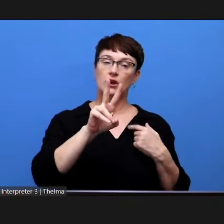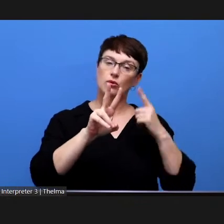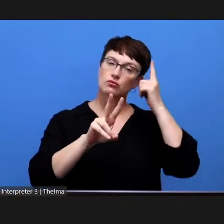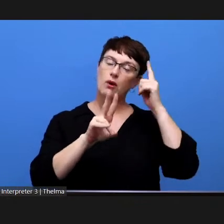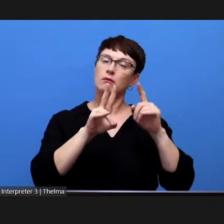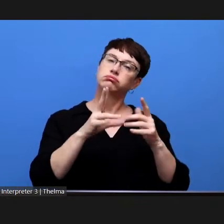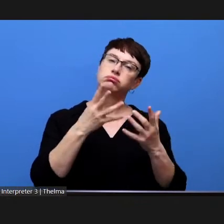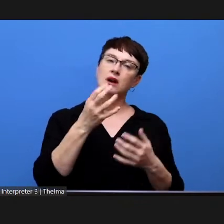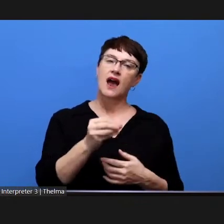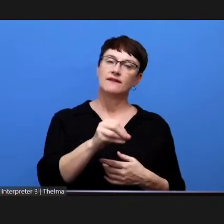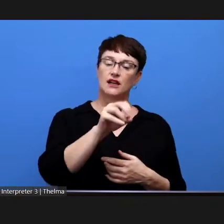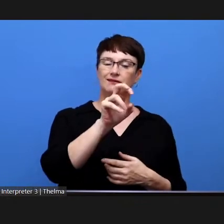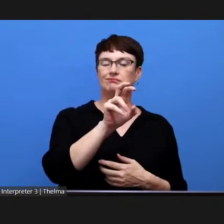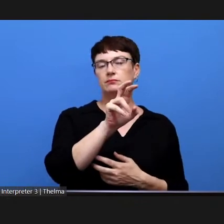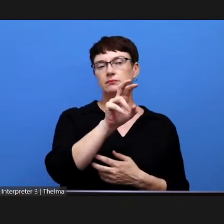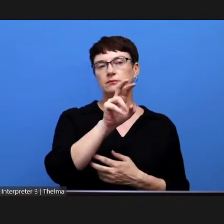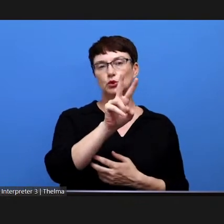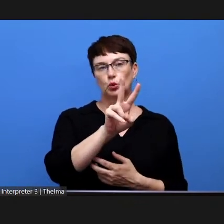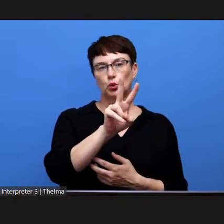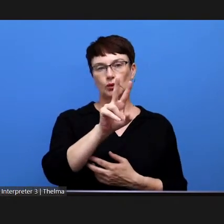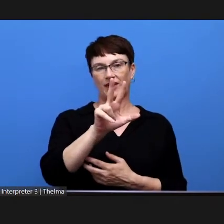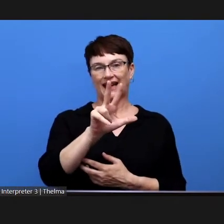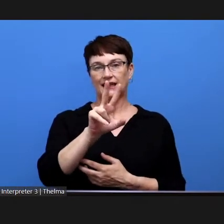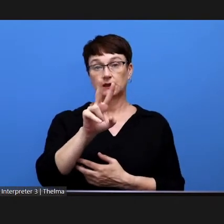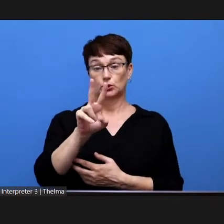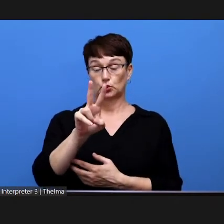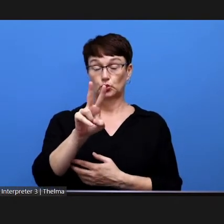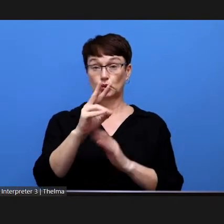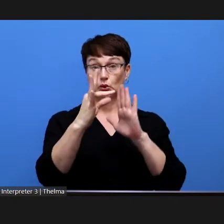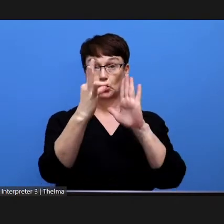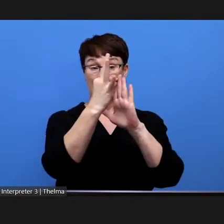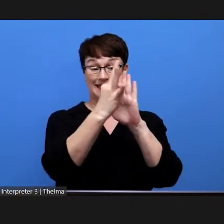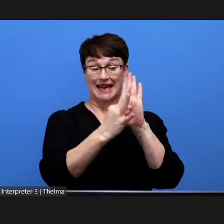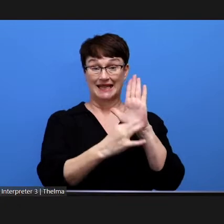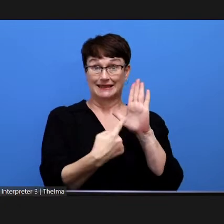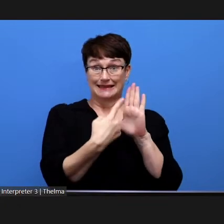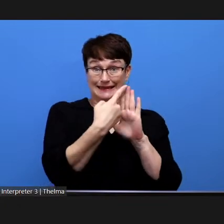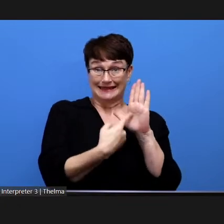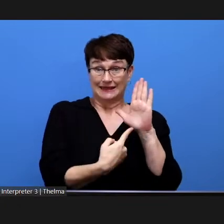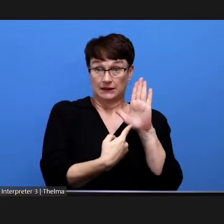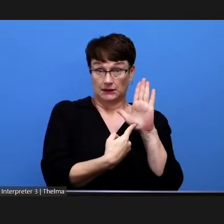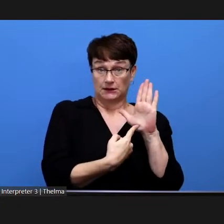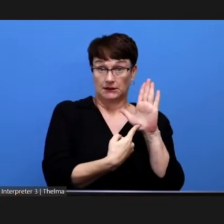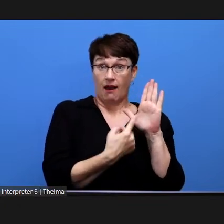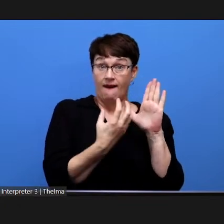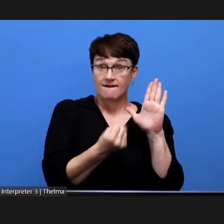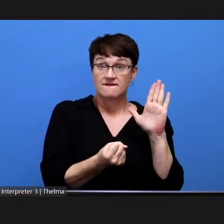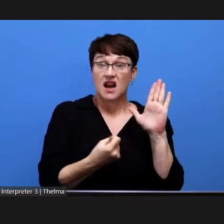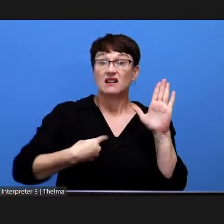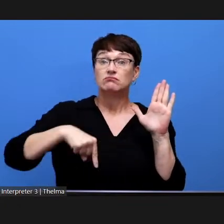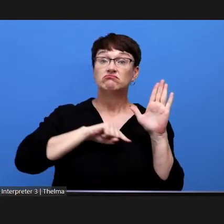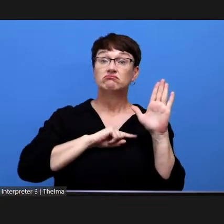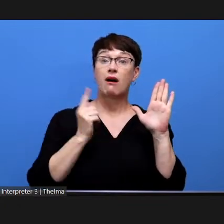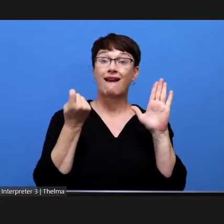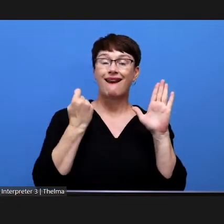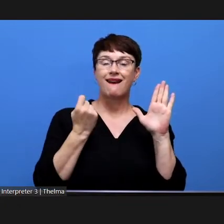progress, considering that this is a review that was done currently. Lastly, just to say that there's